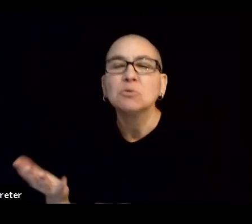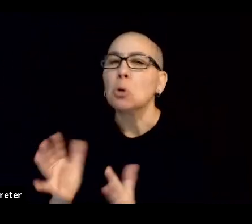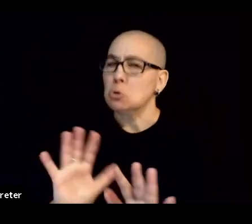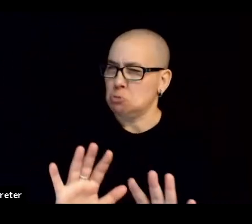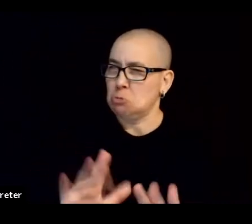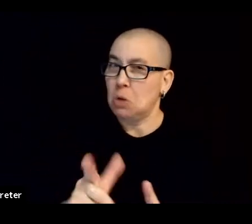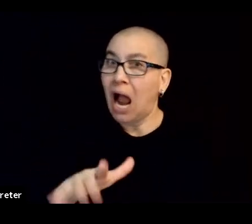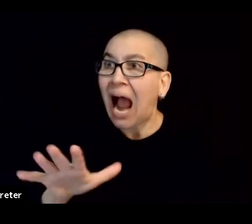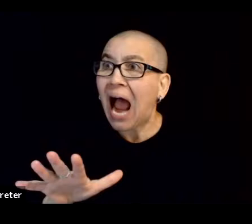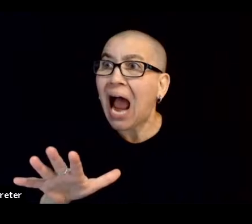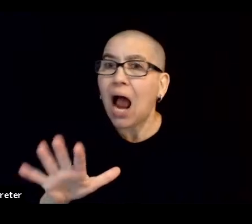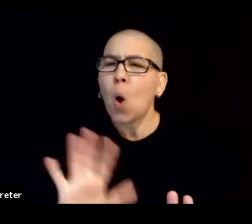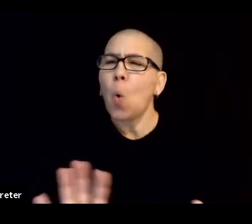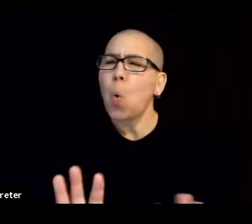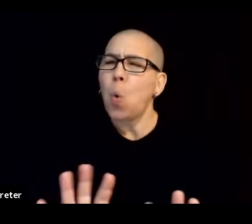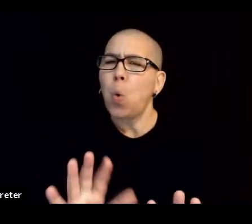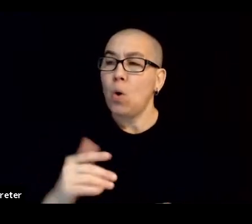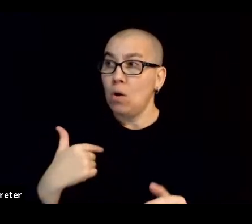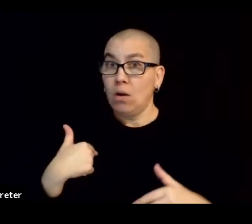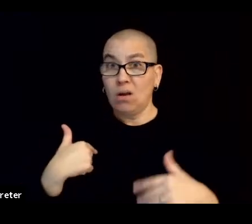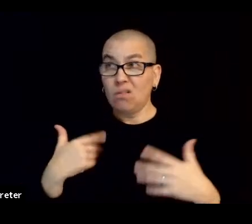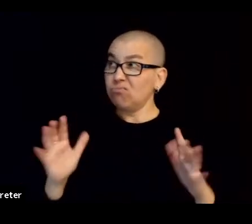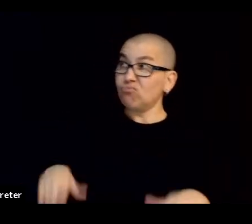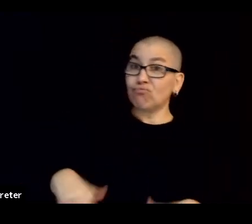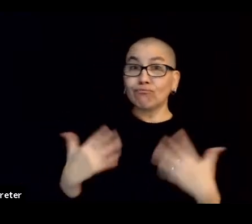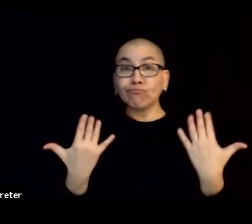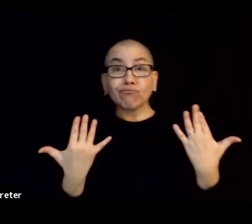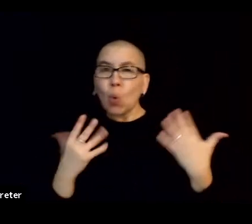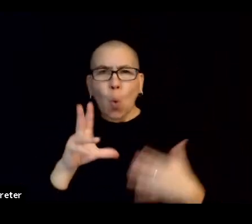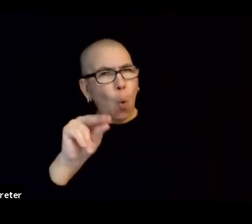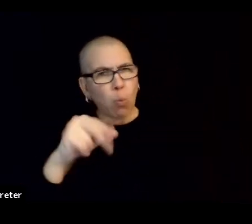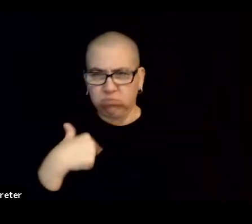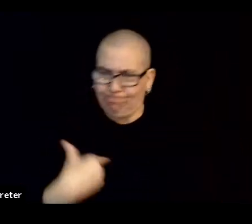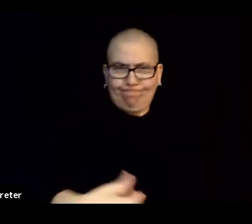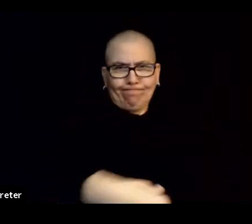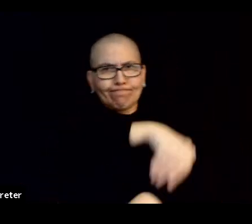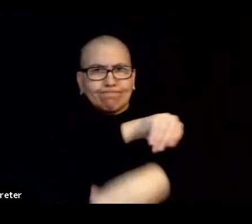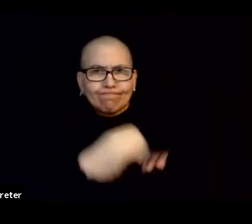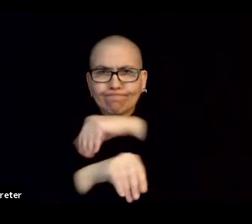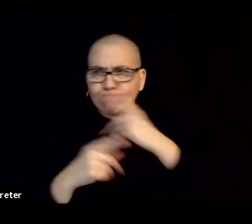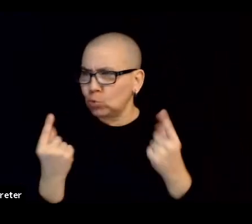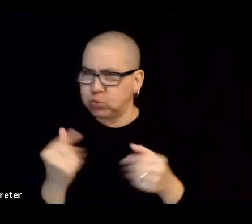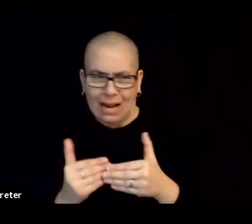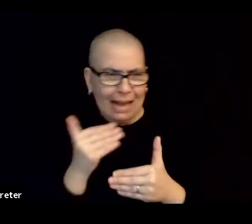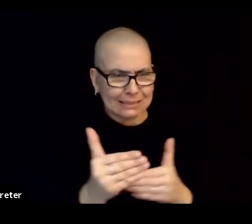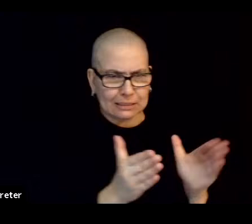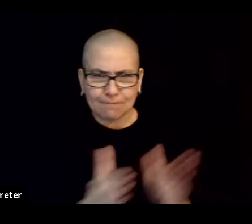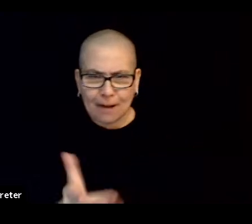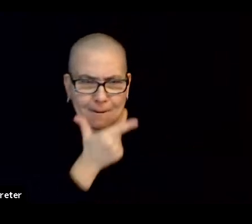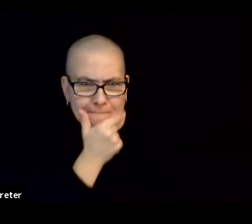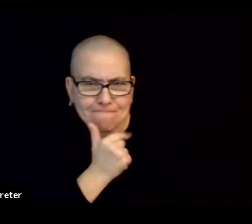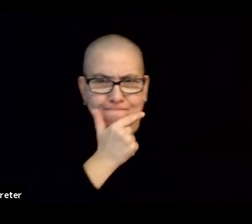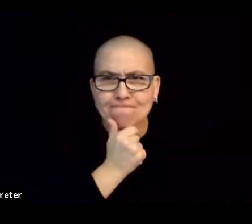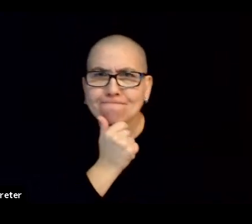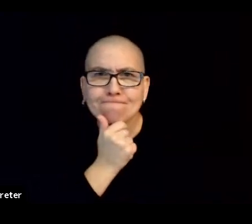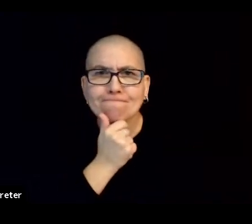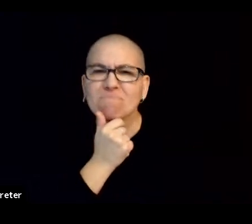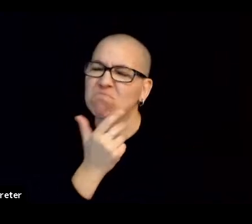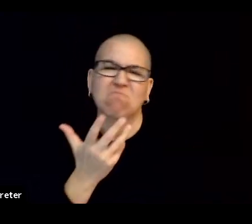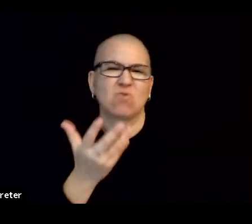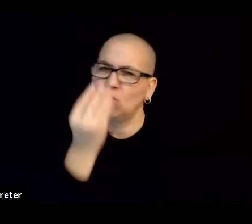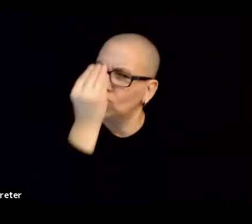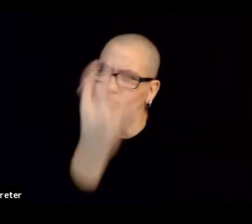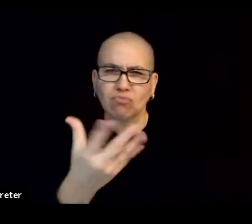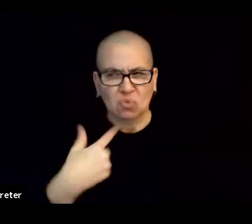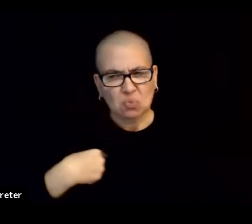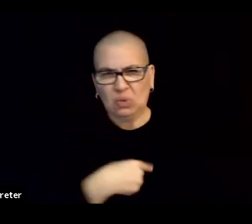moving in the direction that we know the next waves of prioritization will go. There is broad consensus nationally